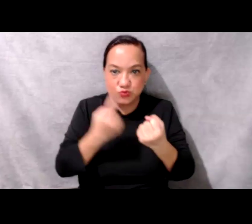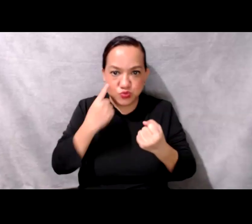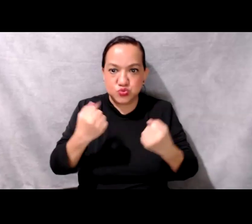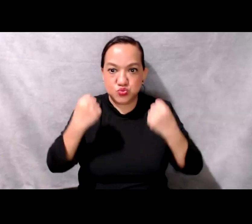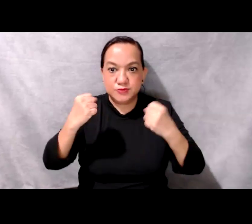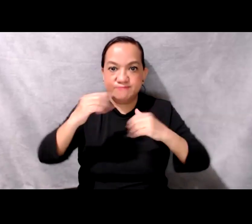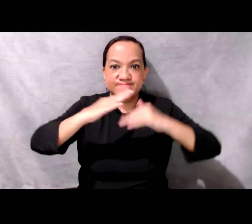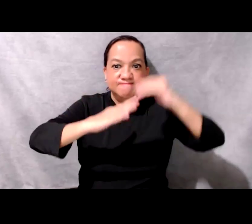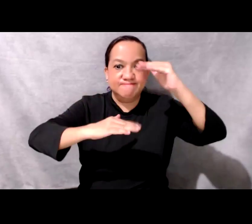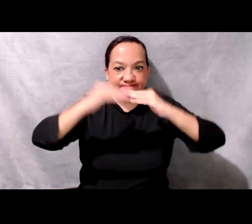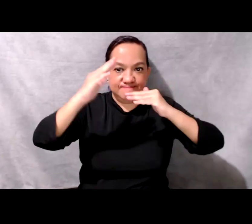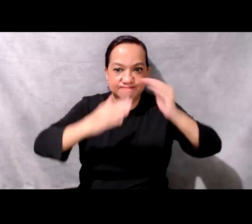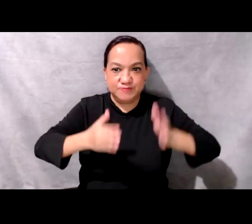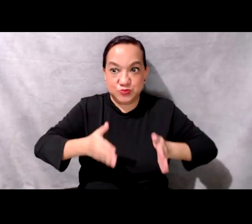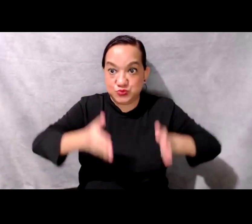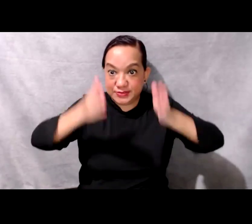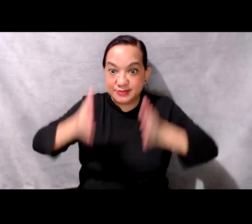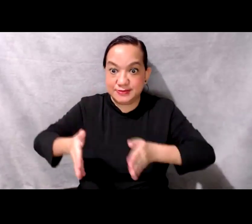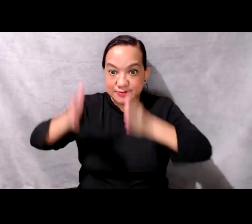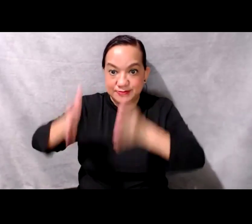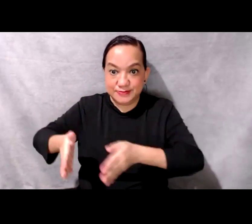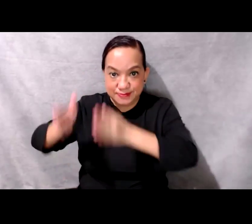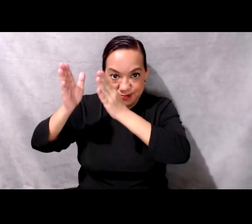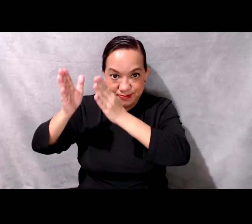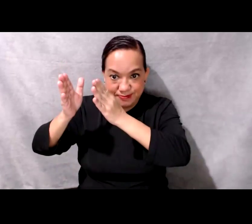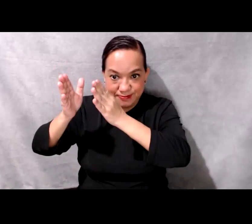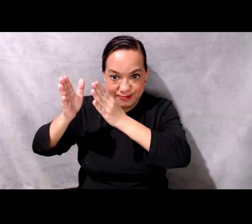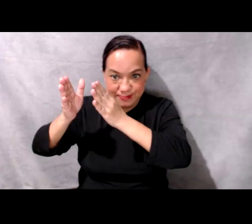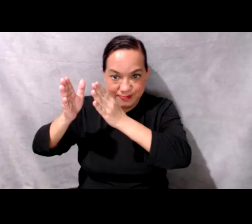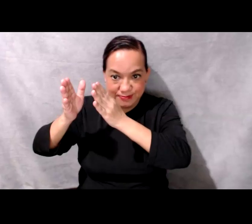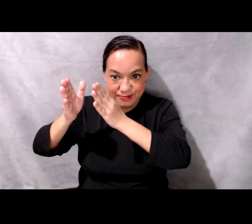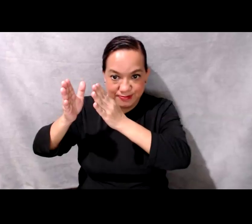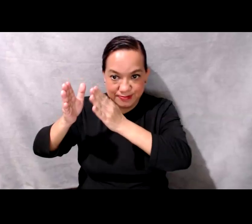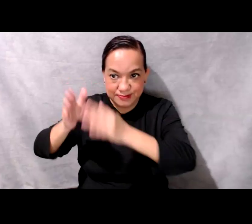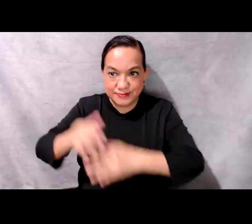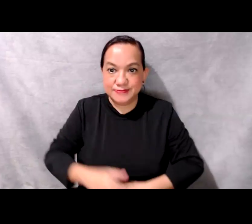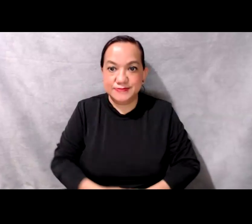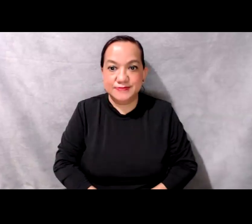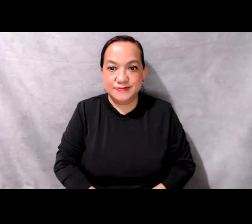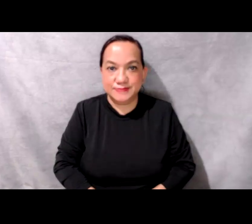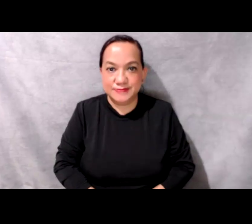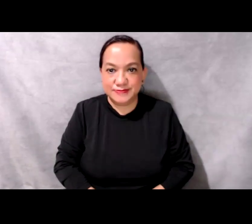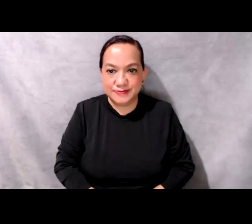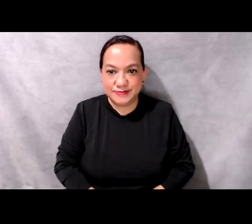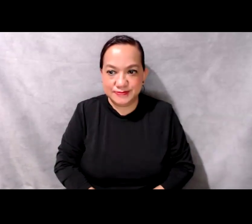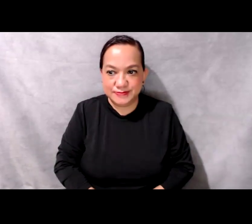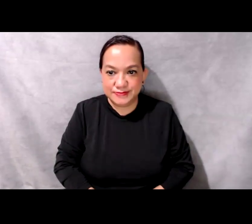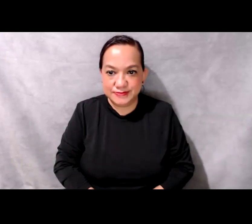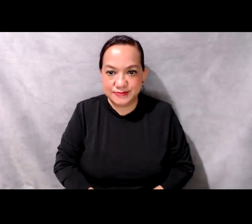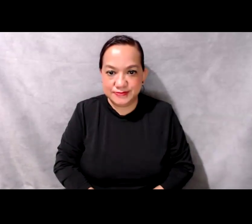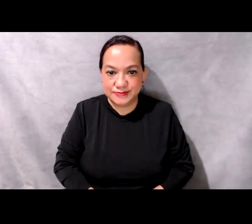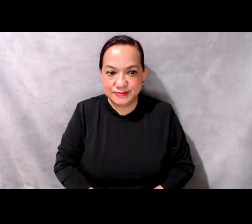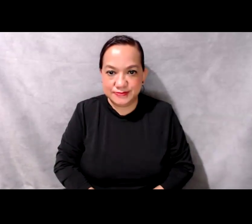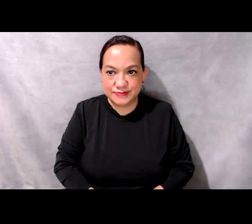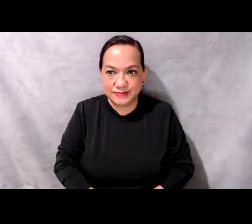Global Infrastructure, Basel Foundation, and Green Finance Forum of 60. So the next session starts in